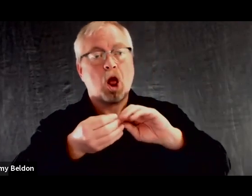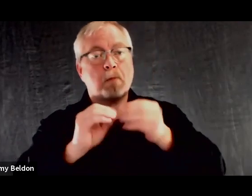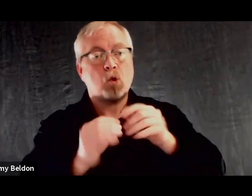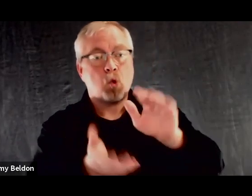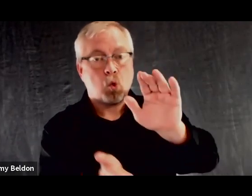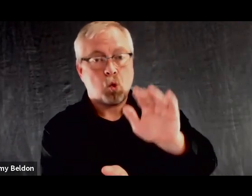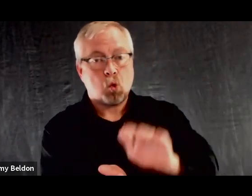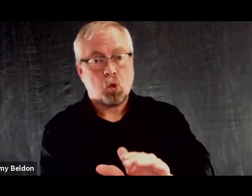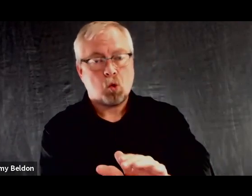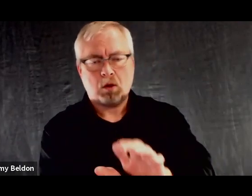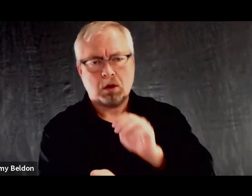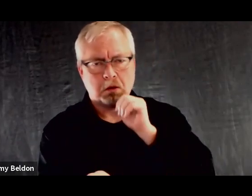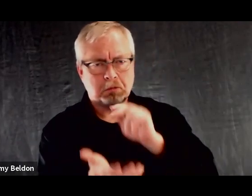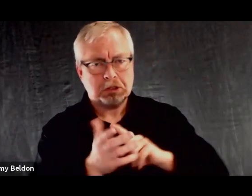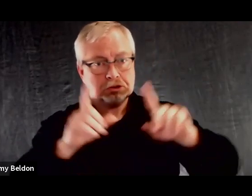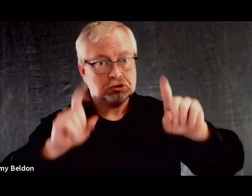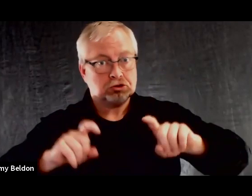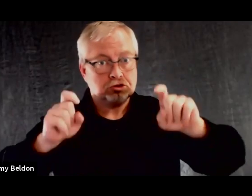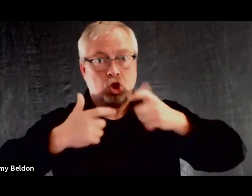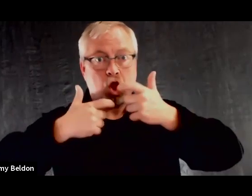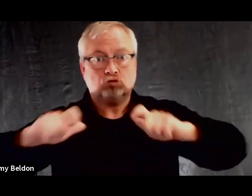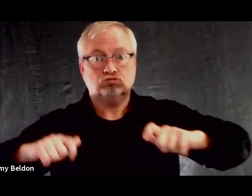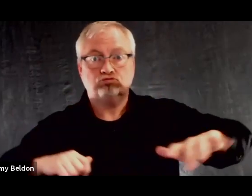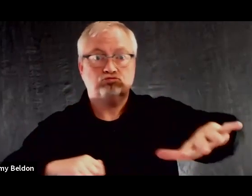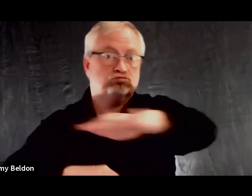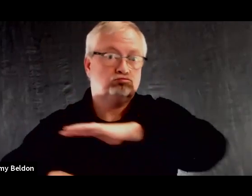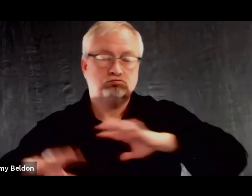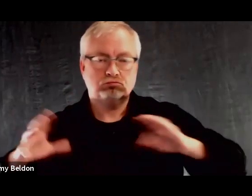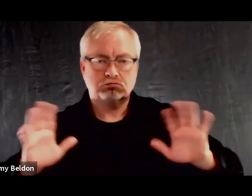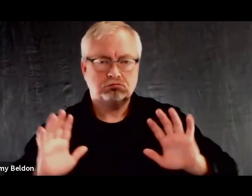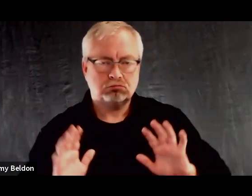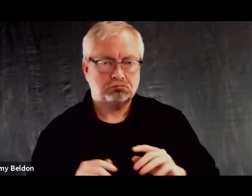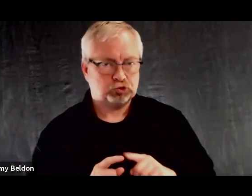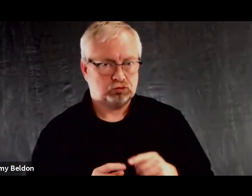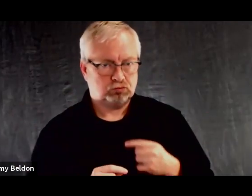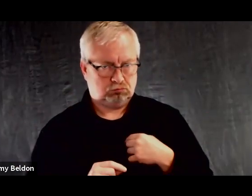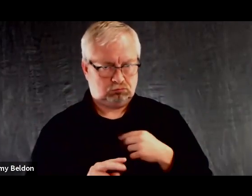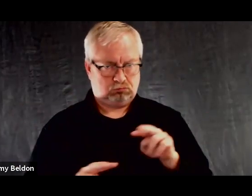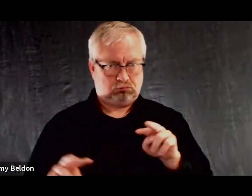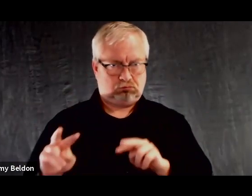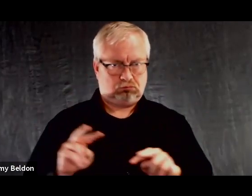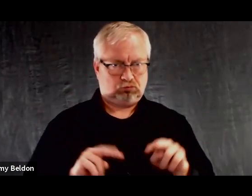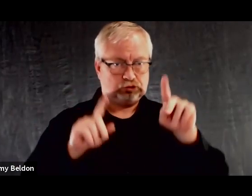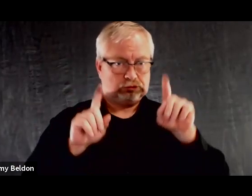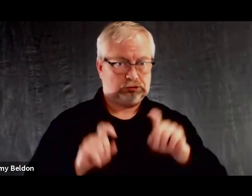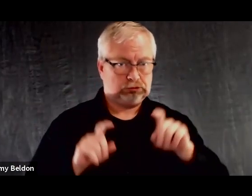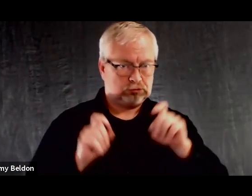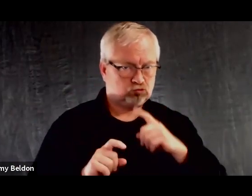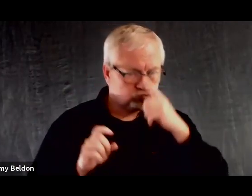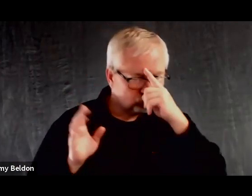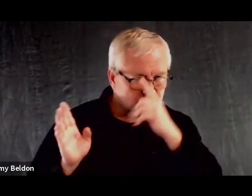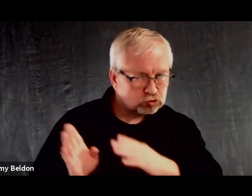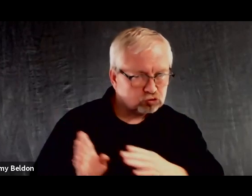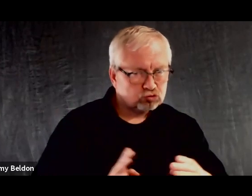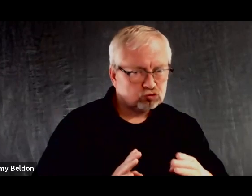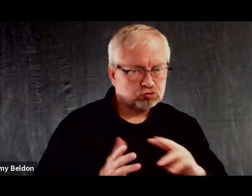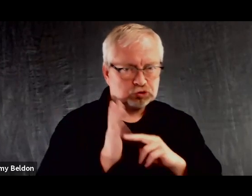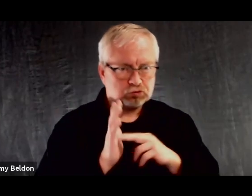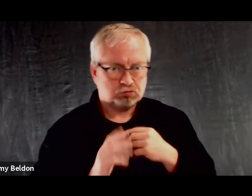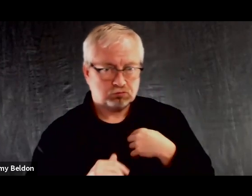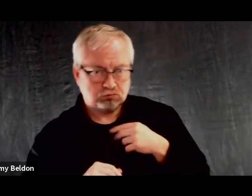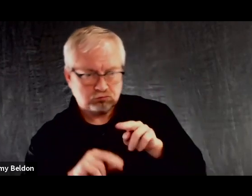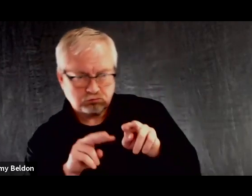large volumes, we think we've been testing strategically. The fact that we've got a strong surveillance system, that we believe